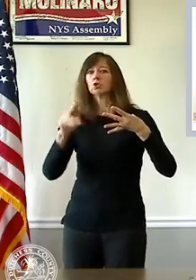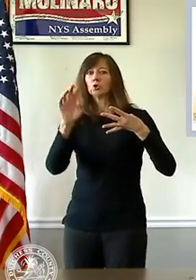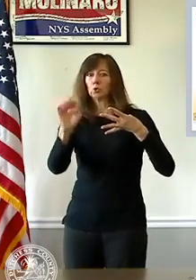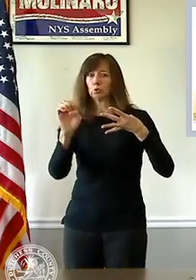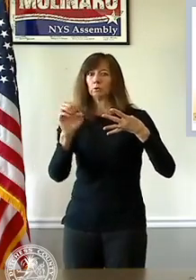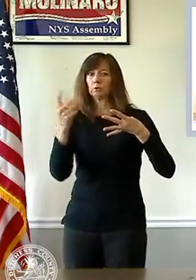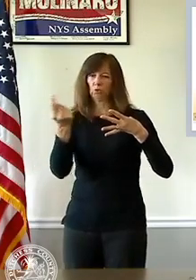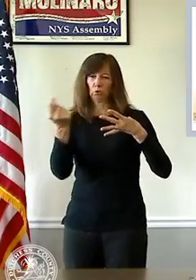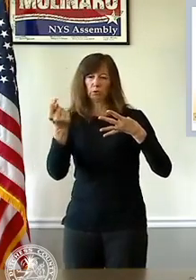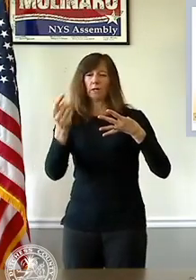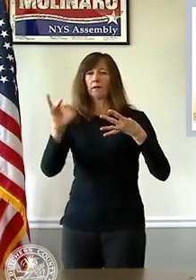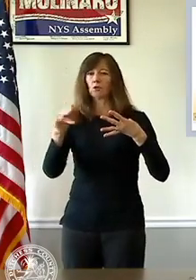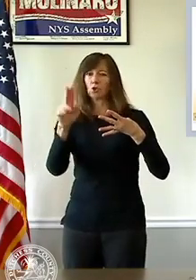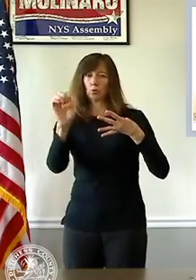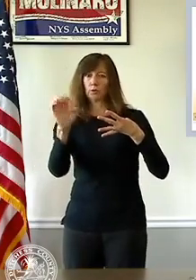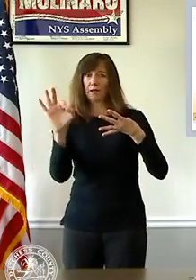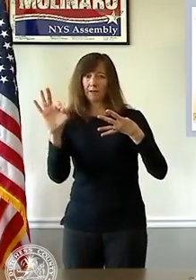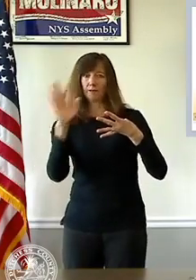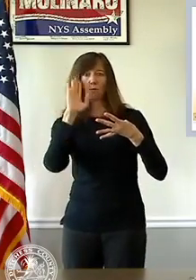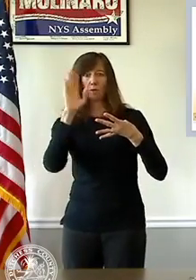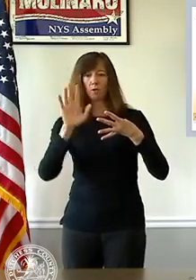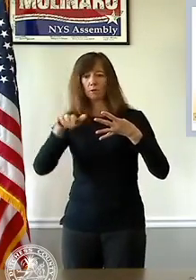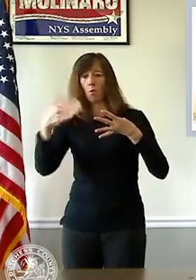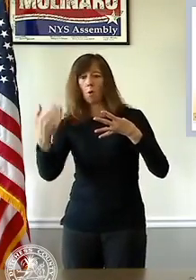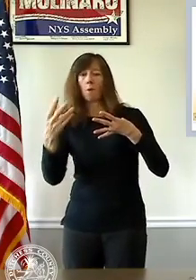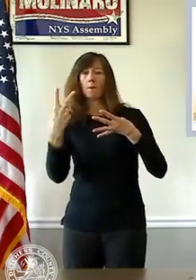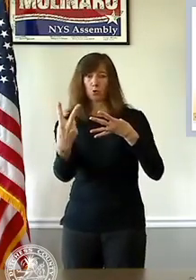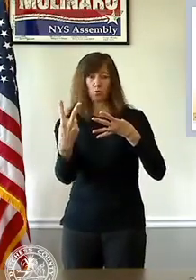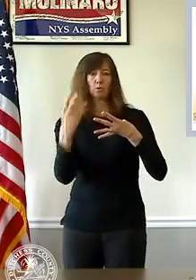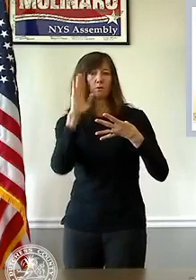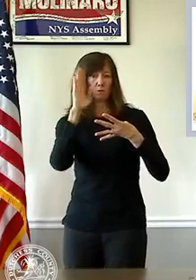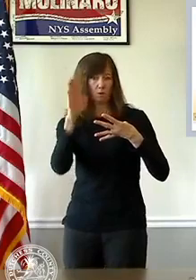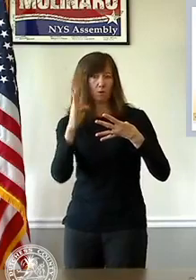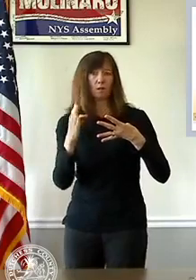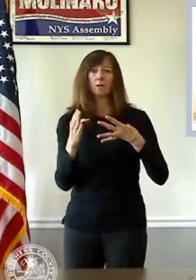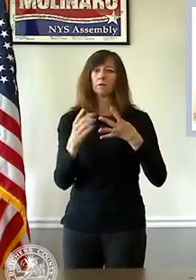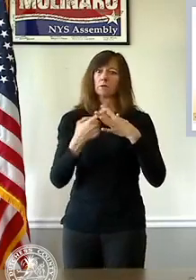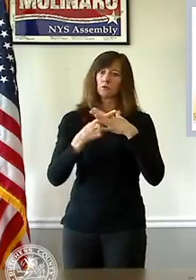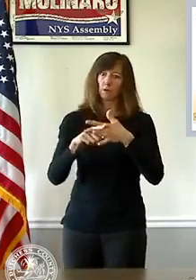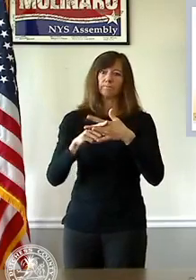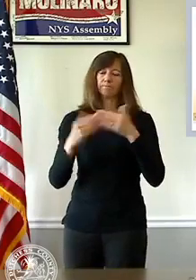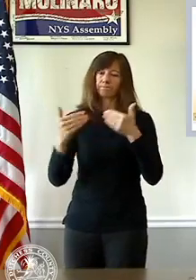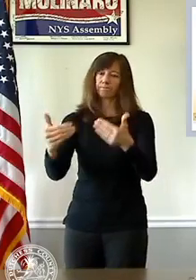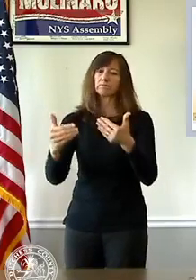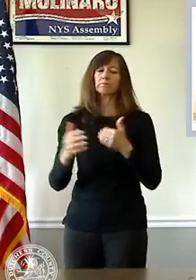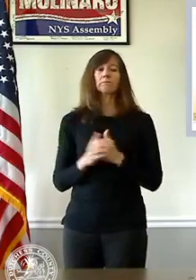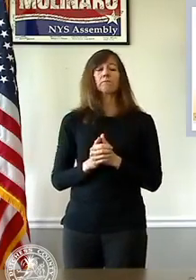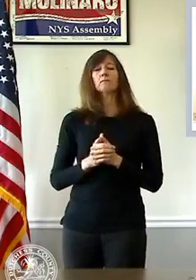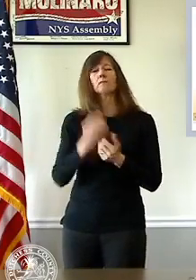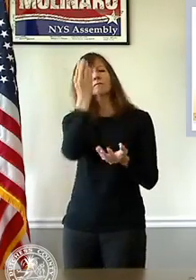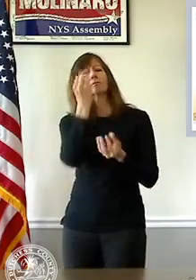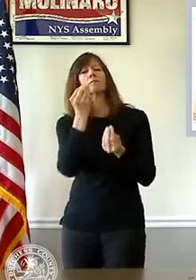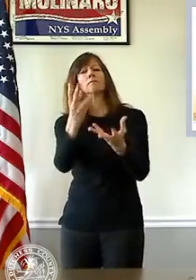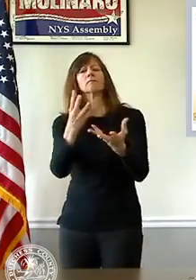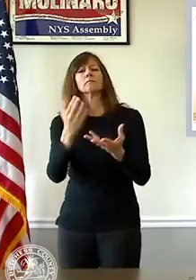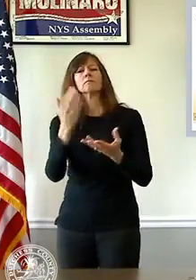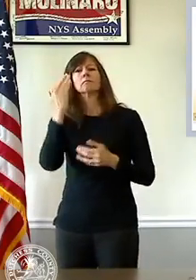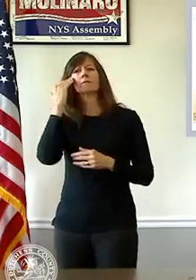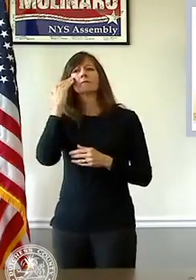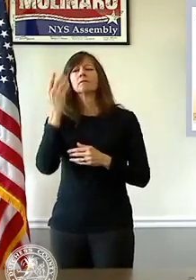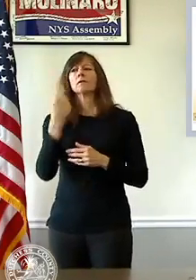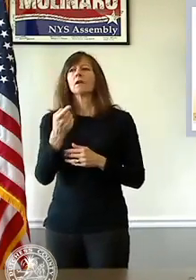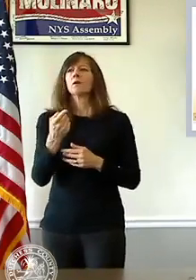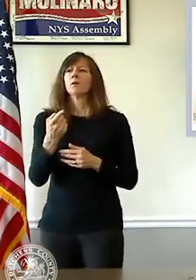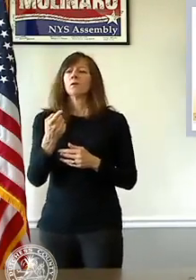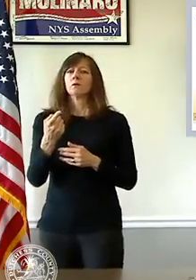14-day window that the state has said is the review, that's when we will begin. Now, I do want you to know that we have been making the case